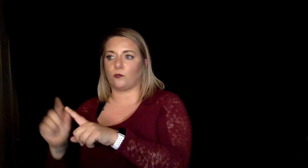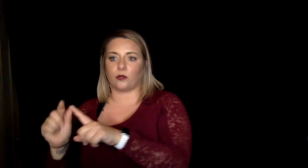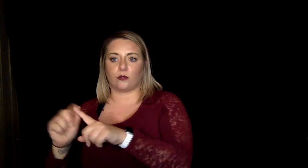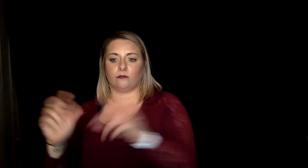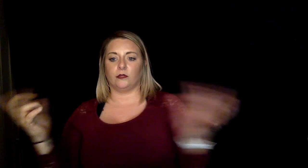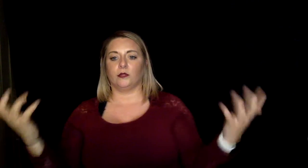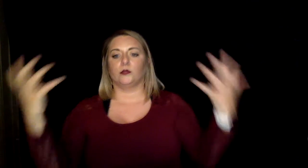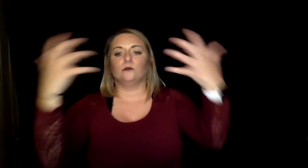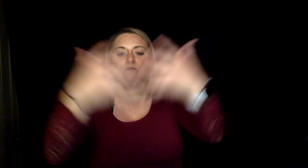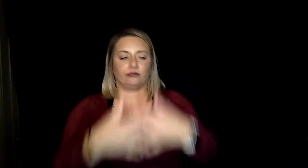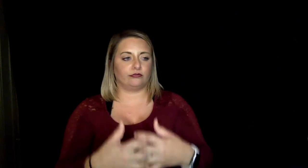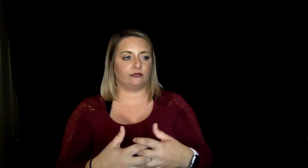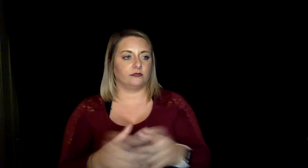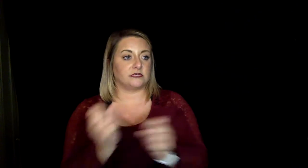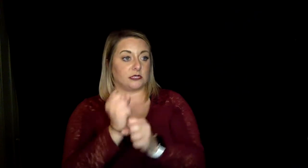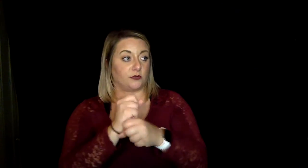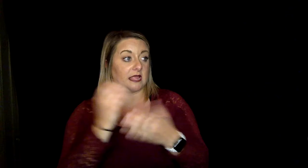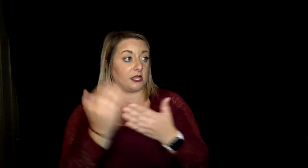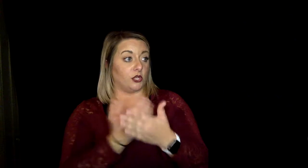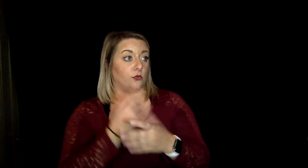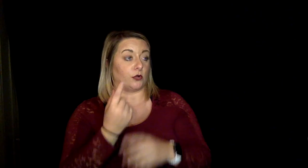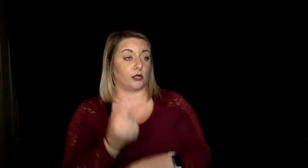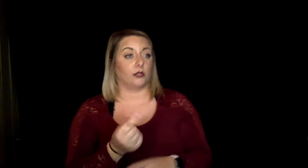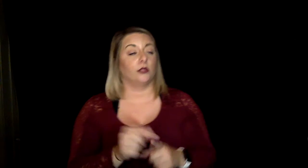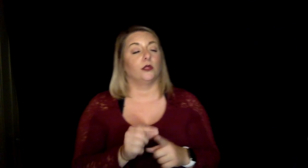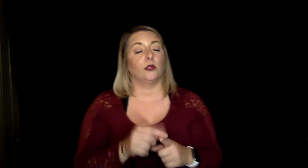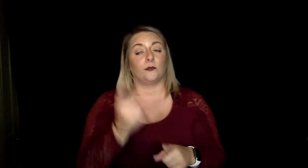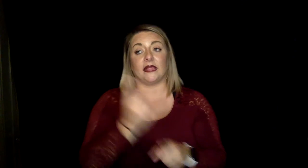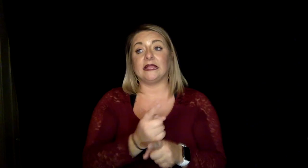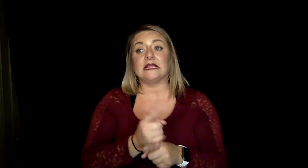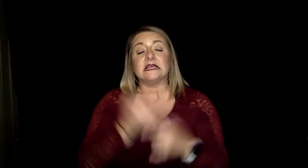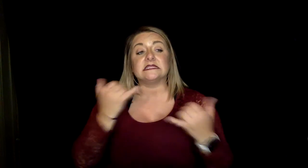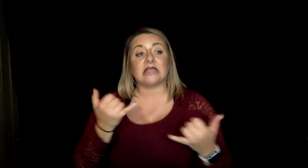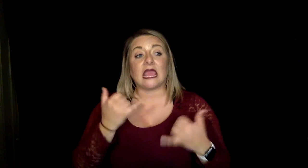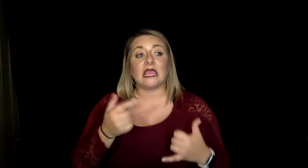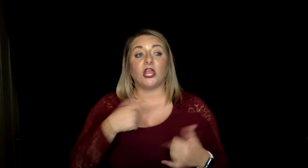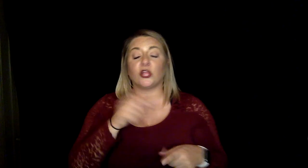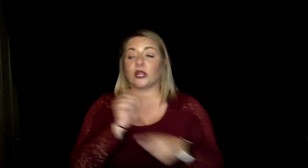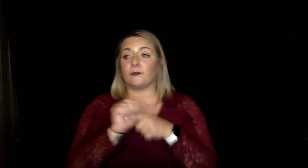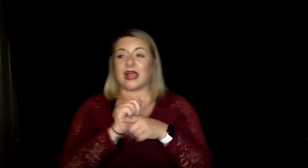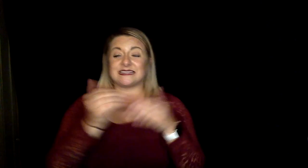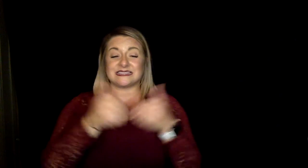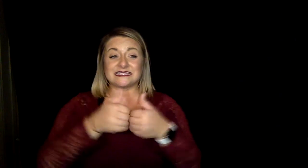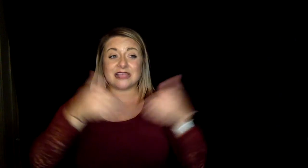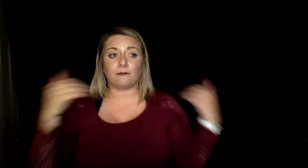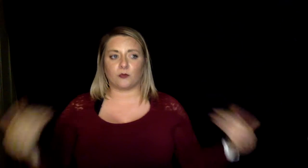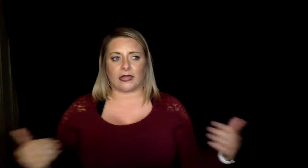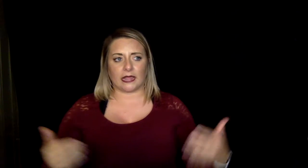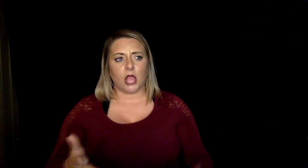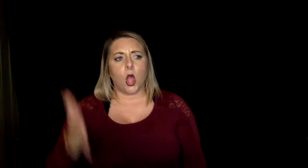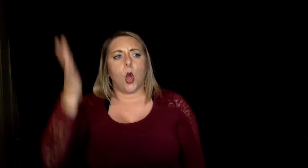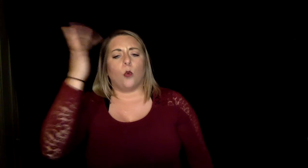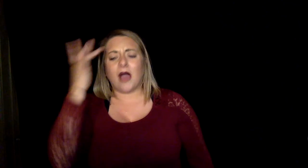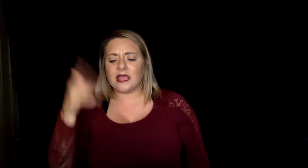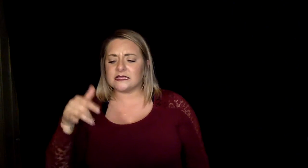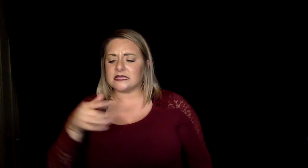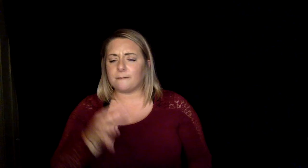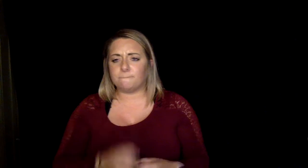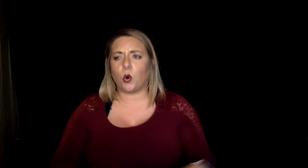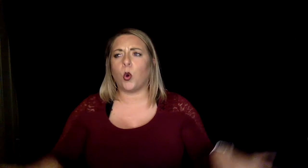word, to create a new word, right? Today you're going to practice separating. Why is it